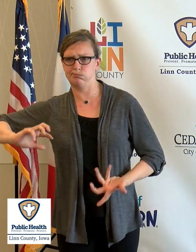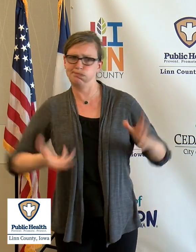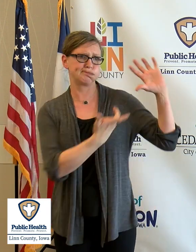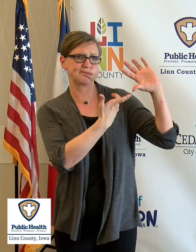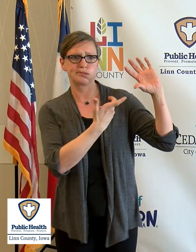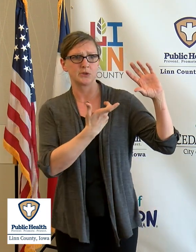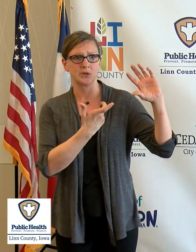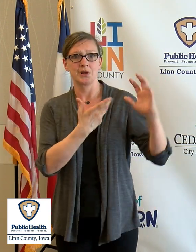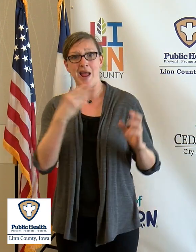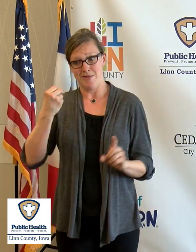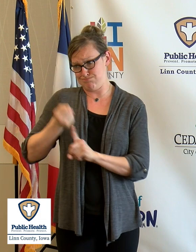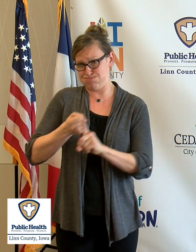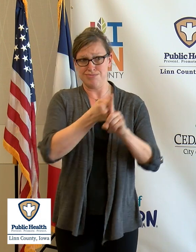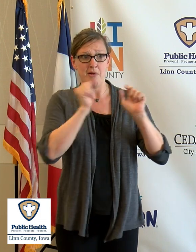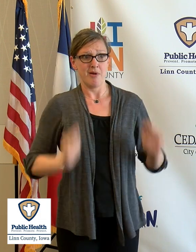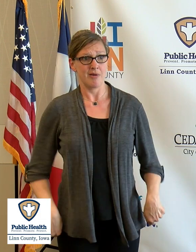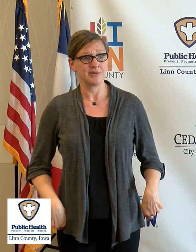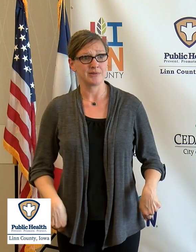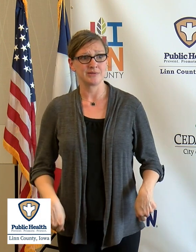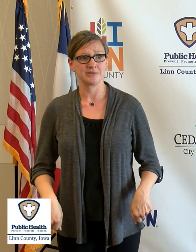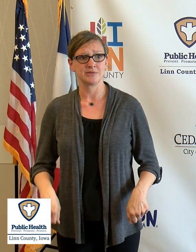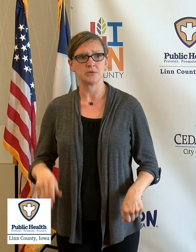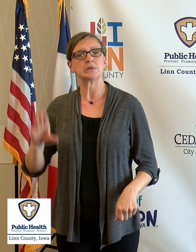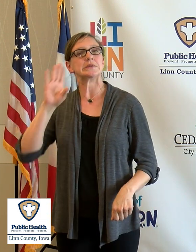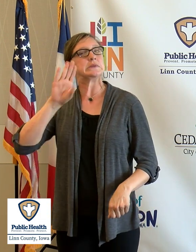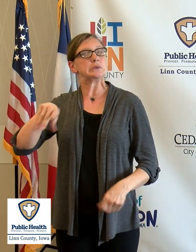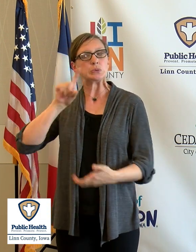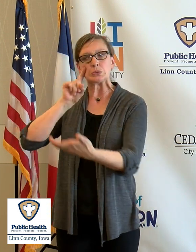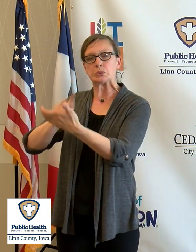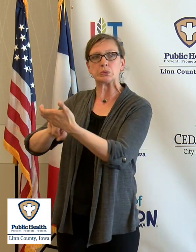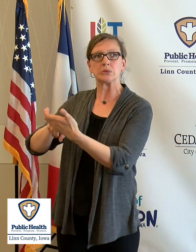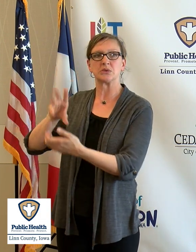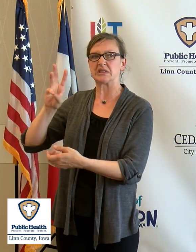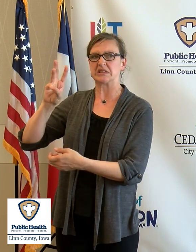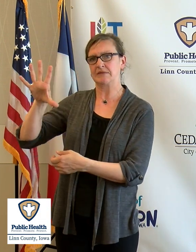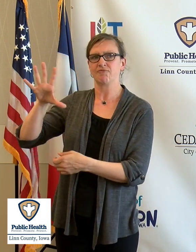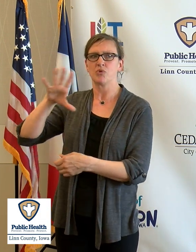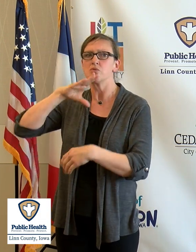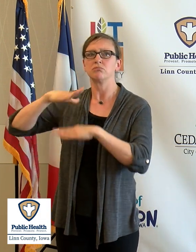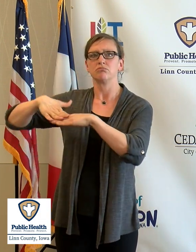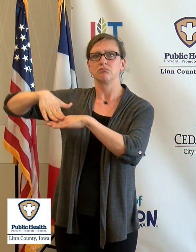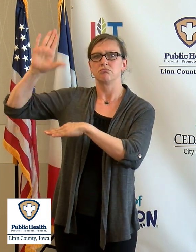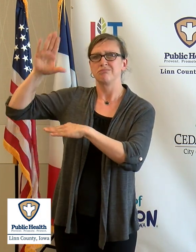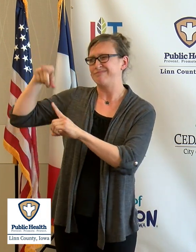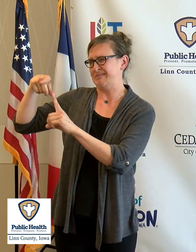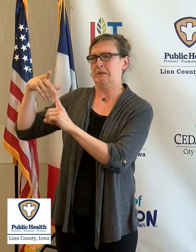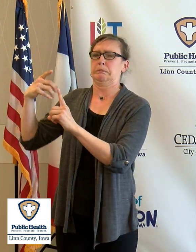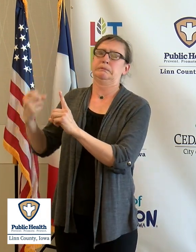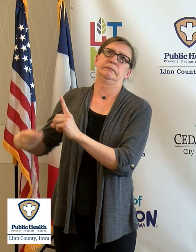higher for people 60 and older, younger people are not immune to the severities of this